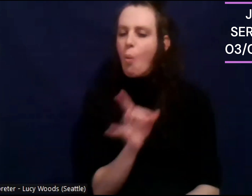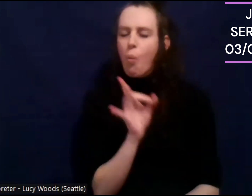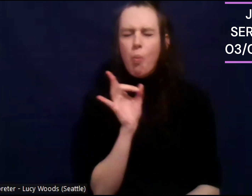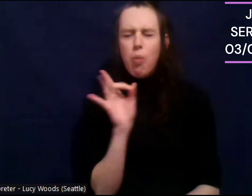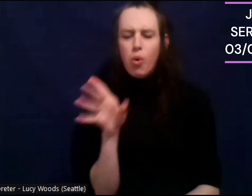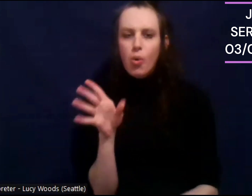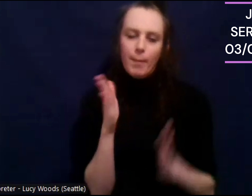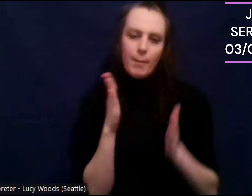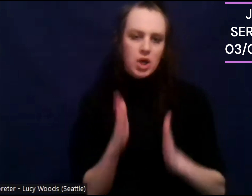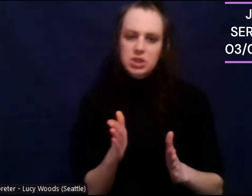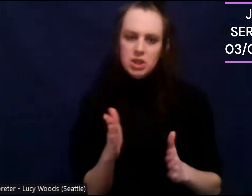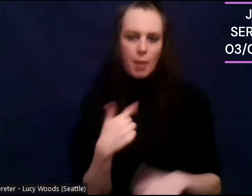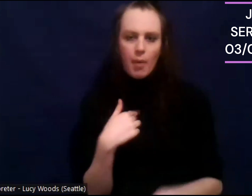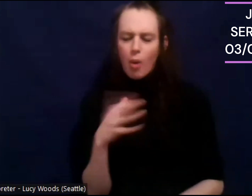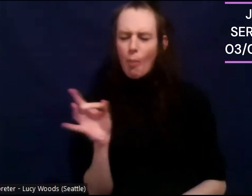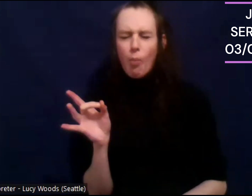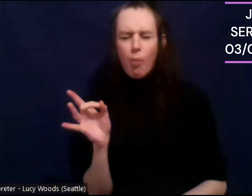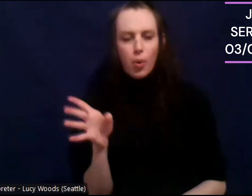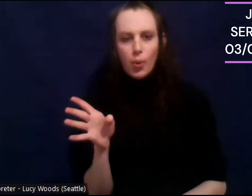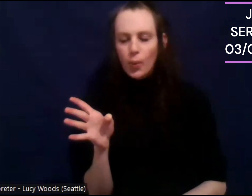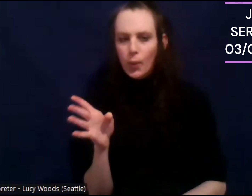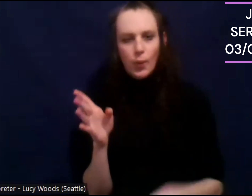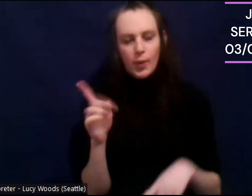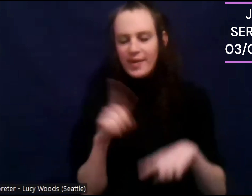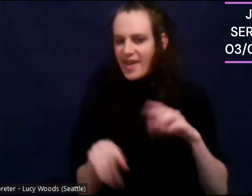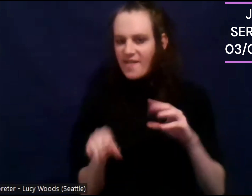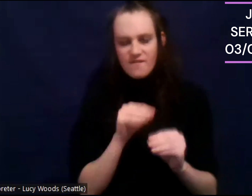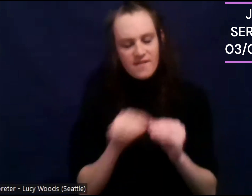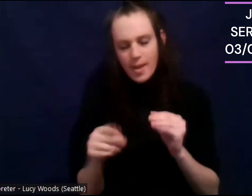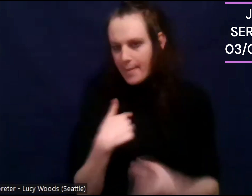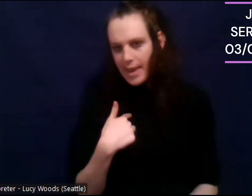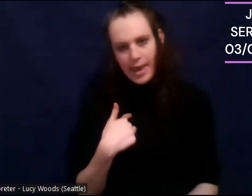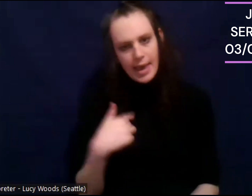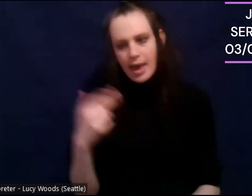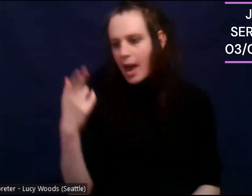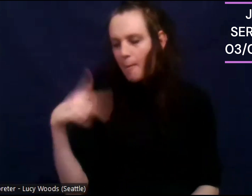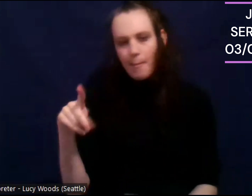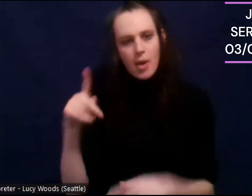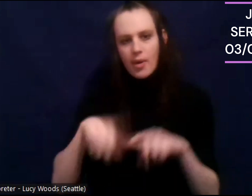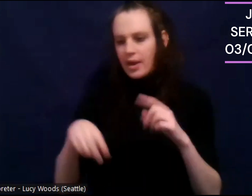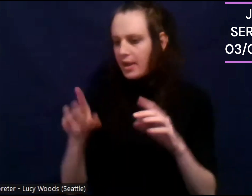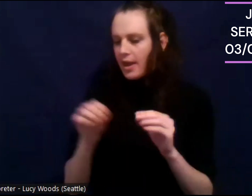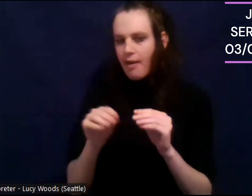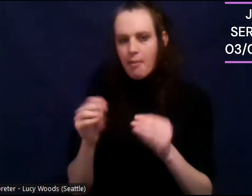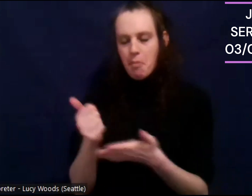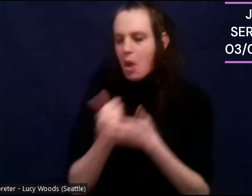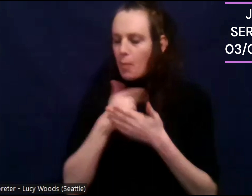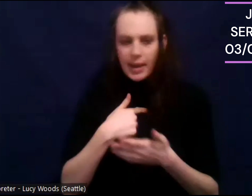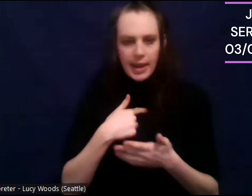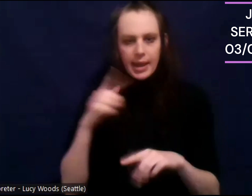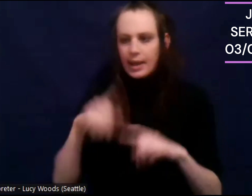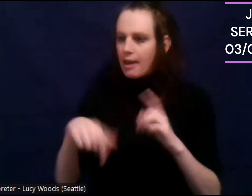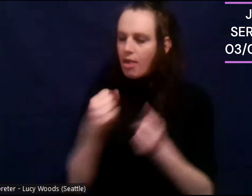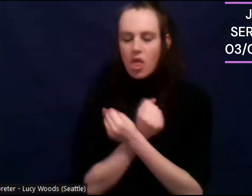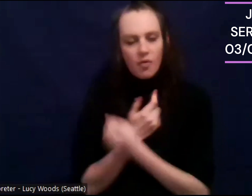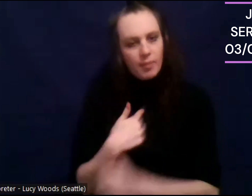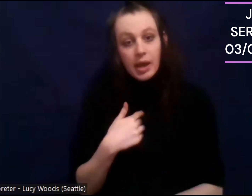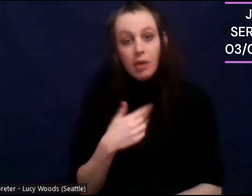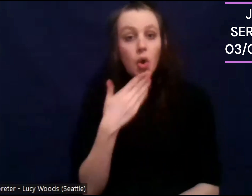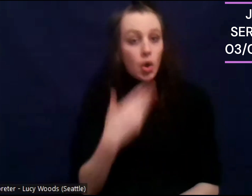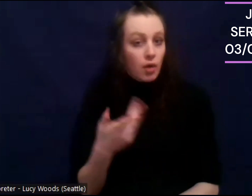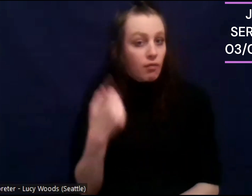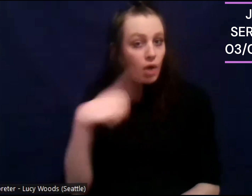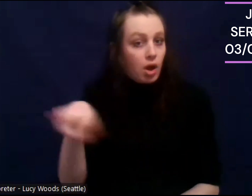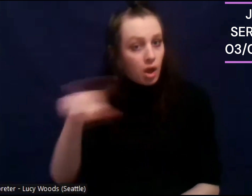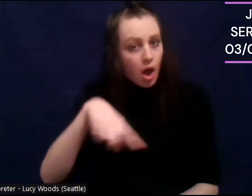that I was completely irredeemable, that there's no higher power that could ever possibly love me. It was good for y'all, it worked for y'all,